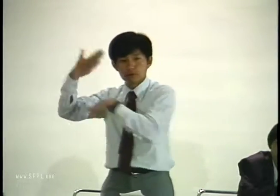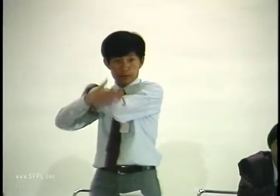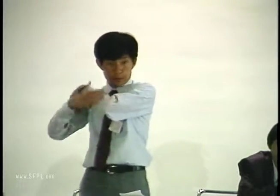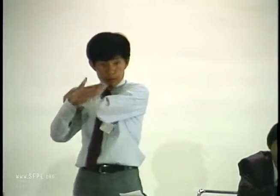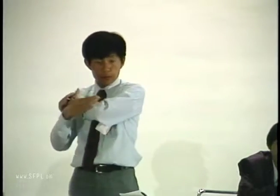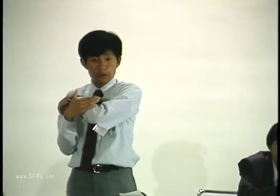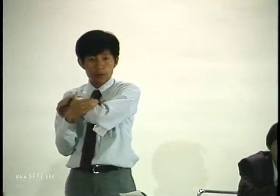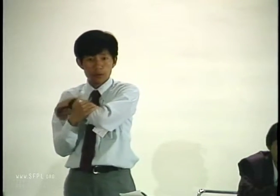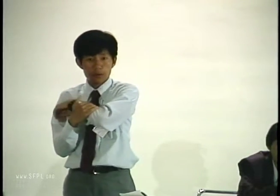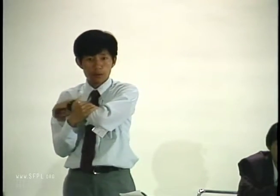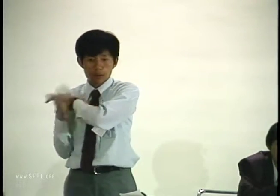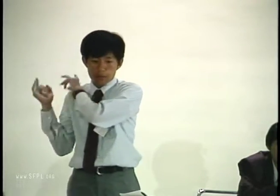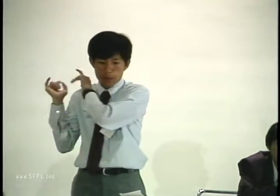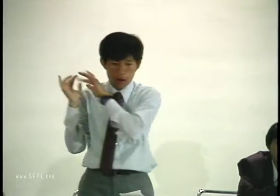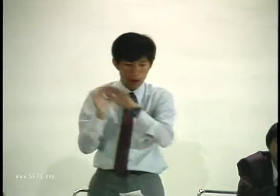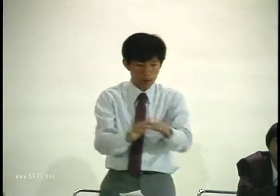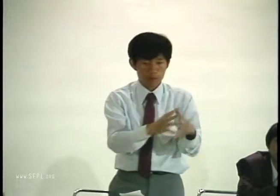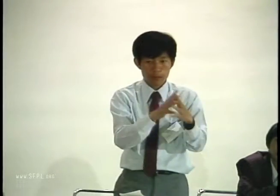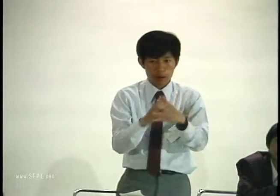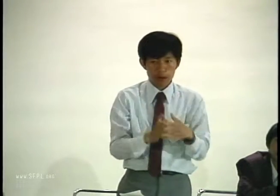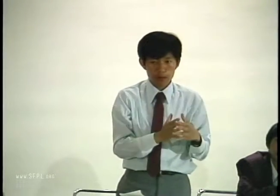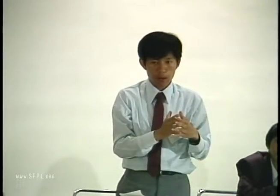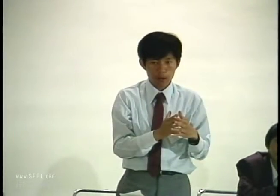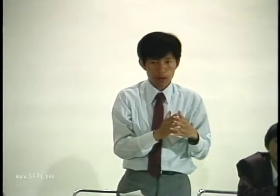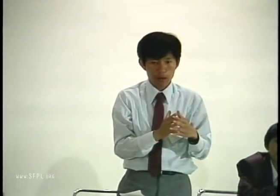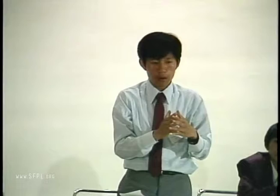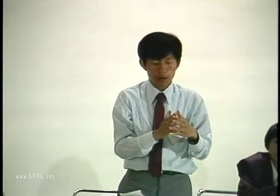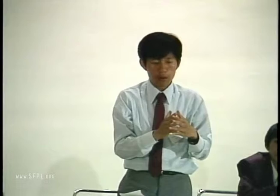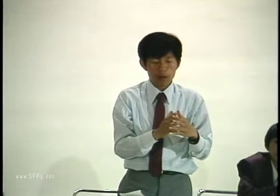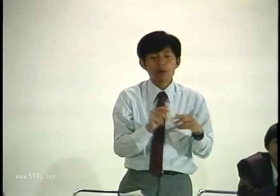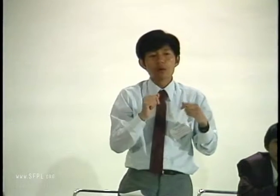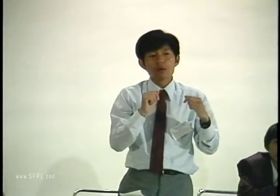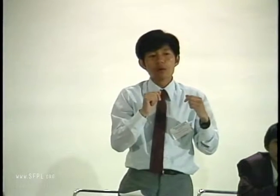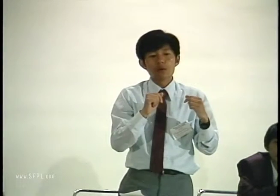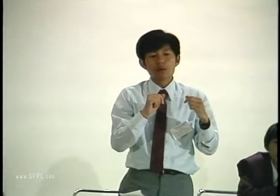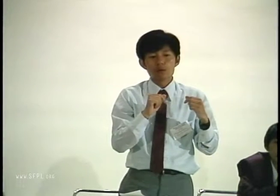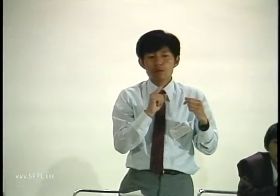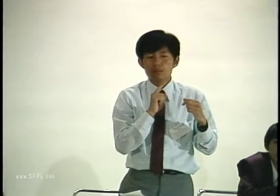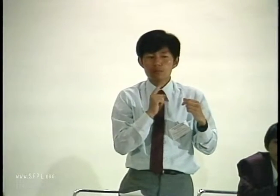I think that there are many, many foreigners from other countries who come to America.